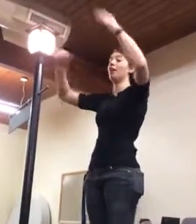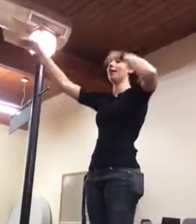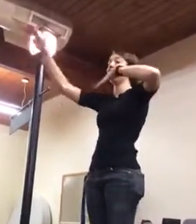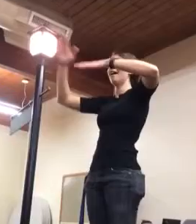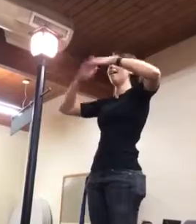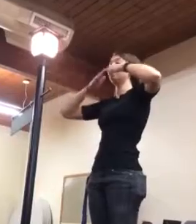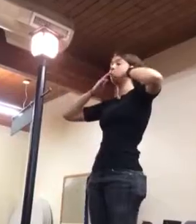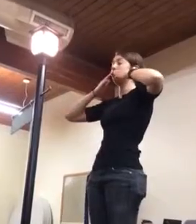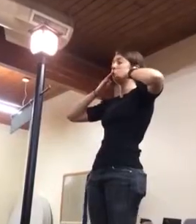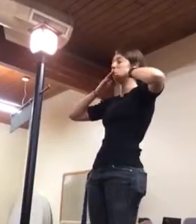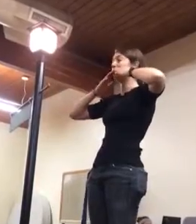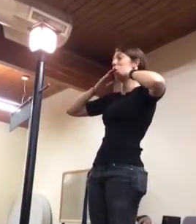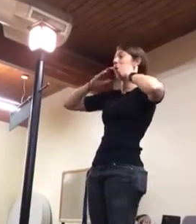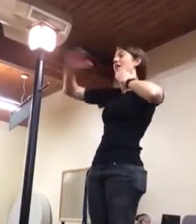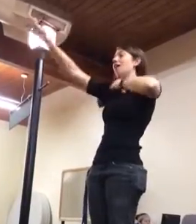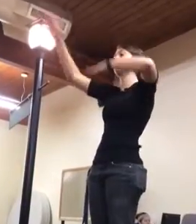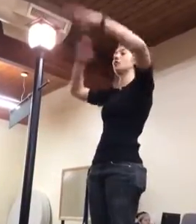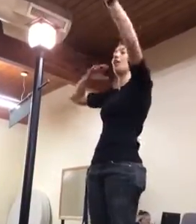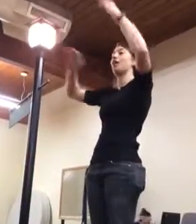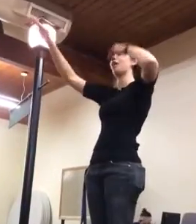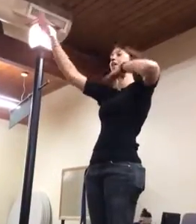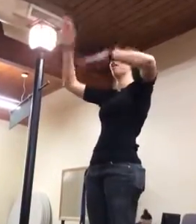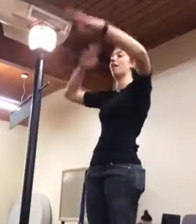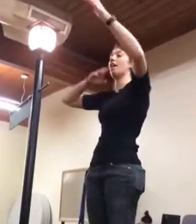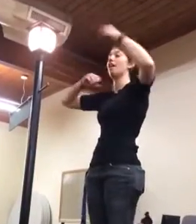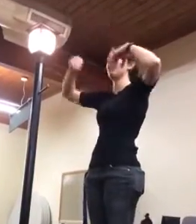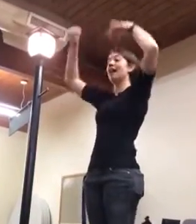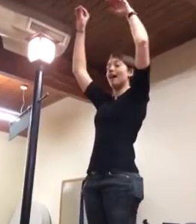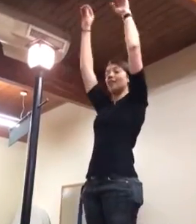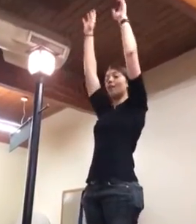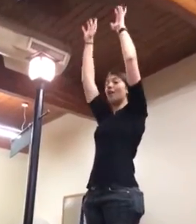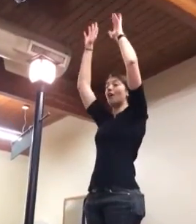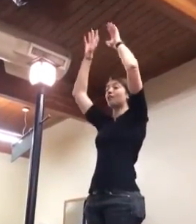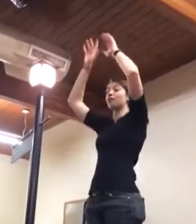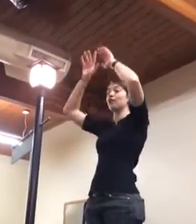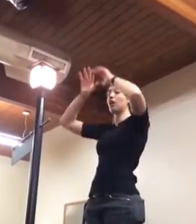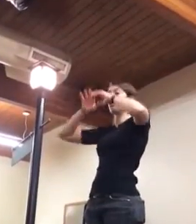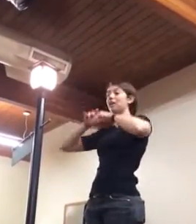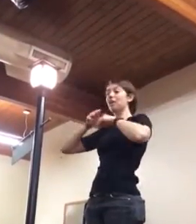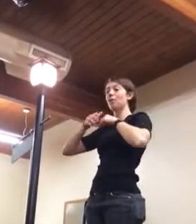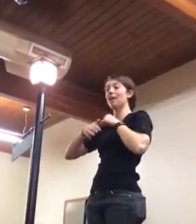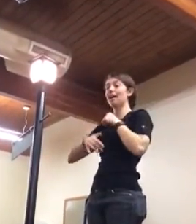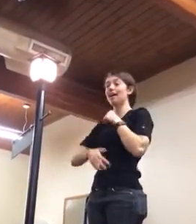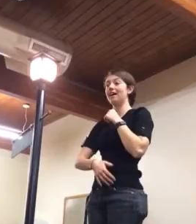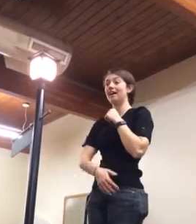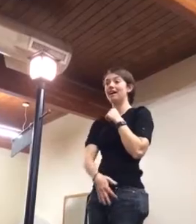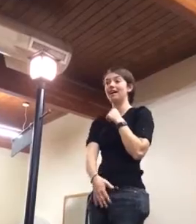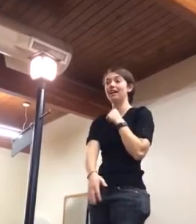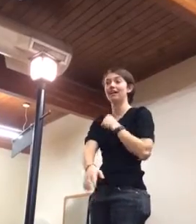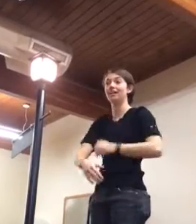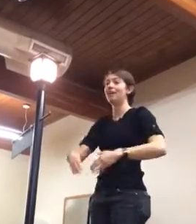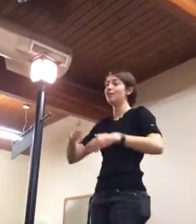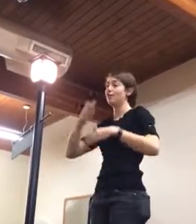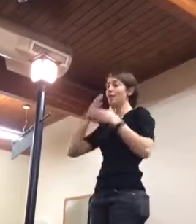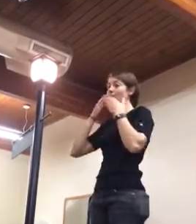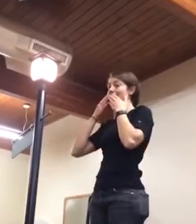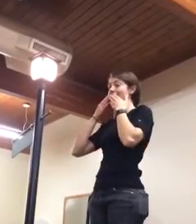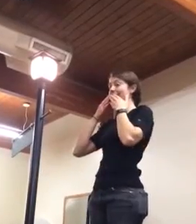Joy, unspeakable joy, an overflowing well, no one